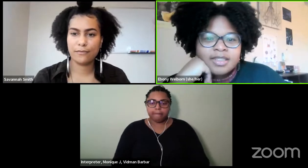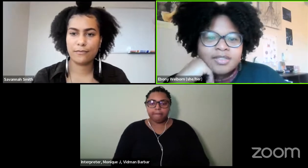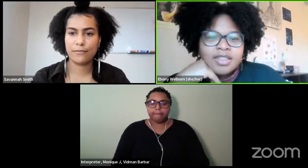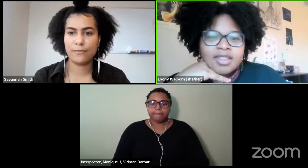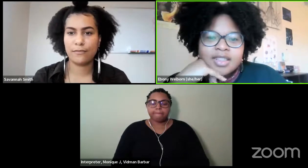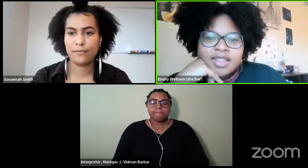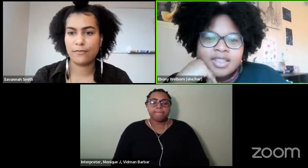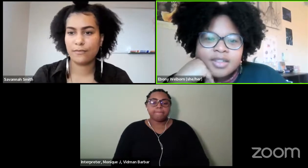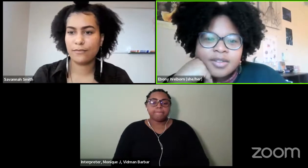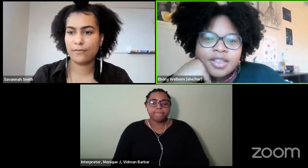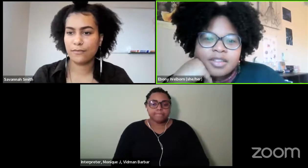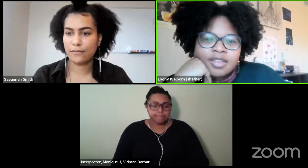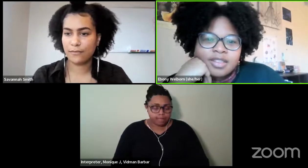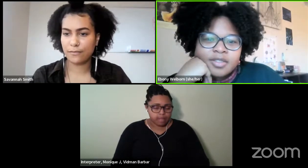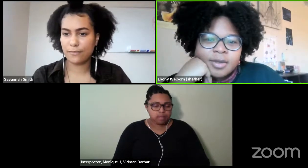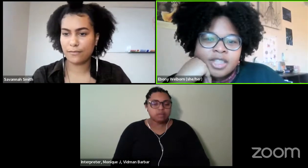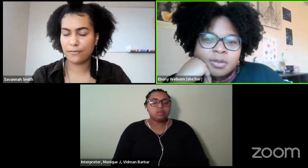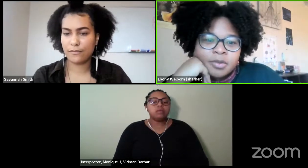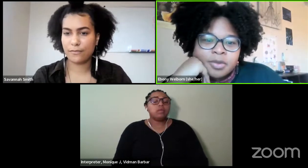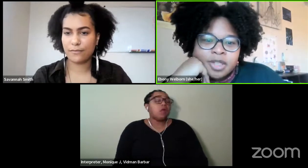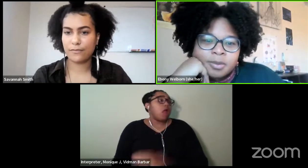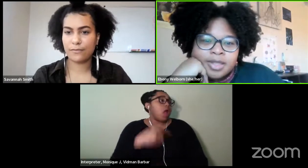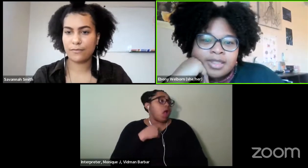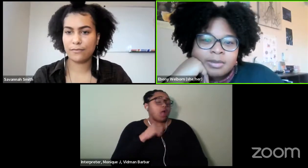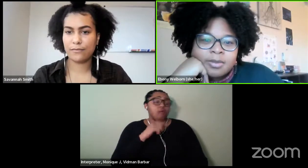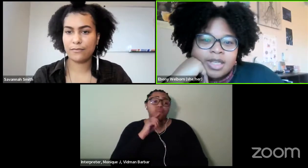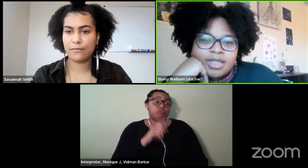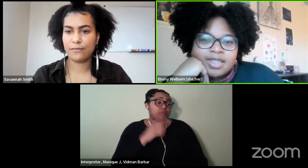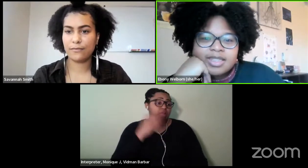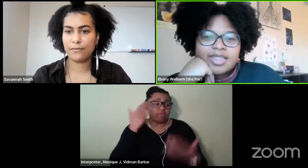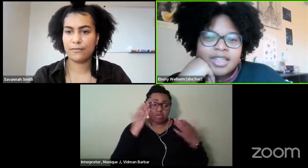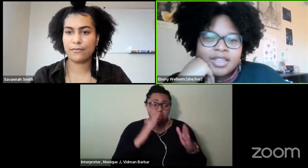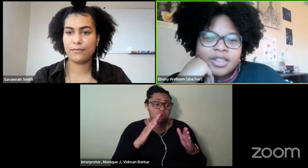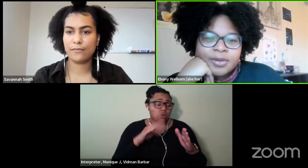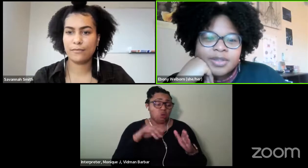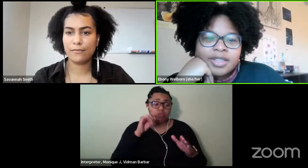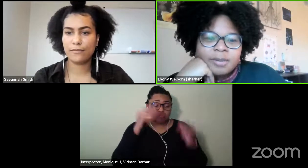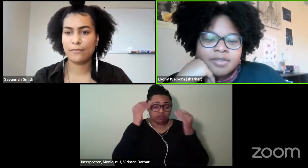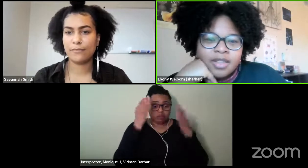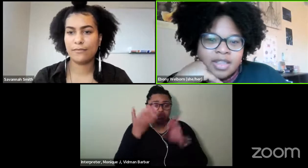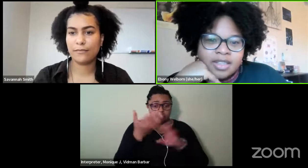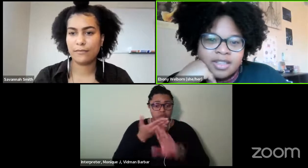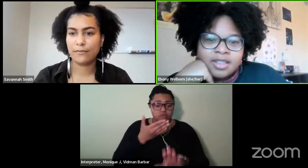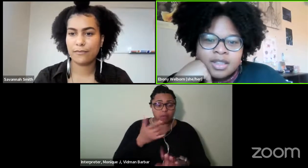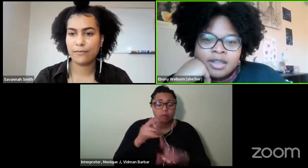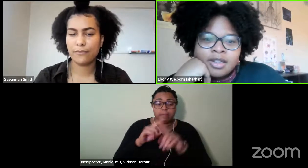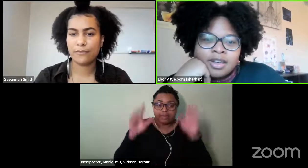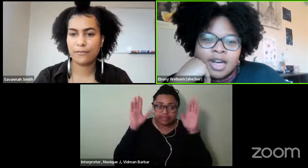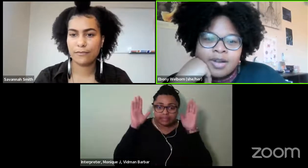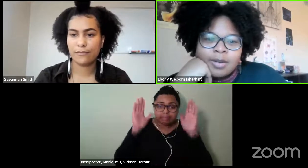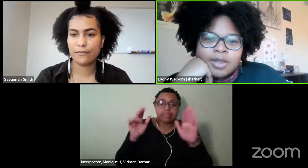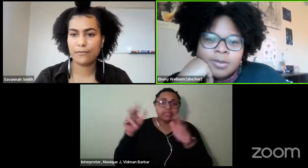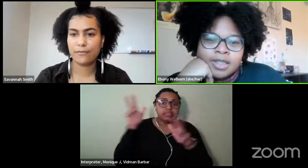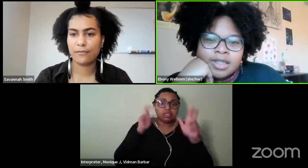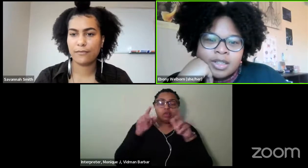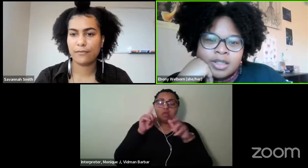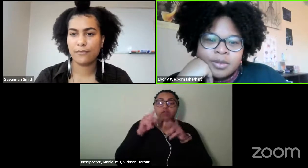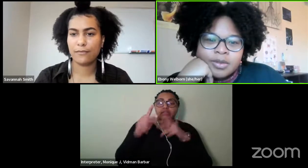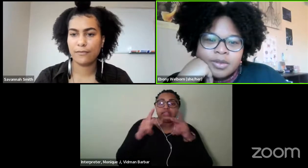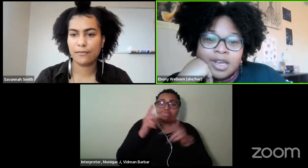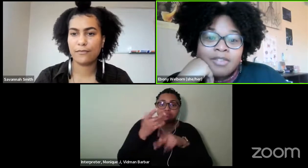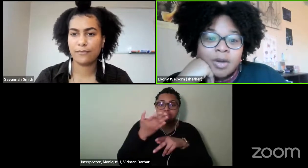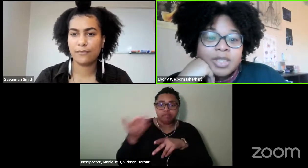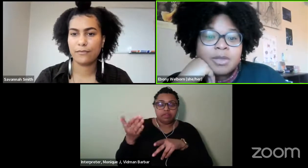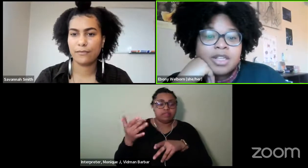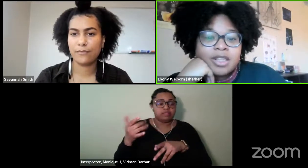Merlin said, definitely didn't know any of this information before, but it's amazing to hear those types of things. I've always been